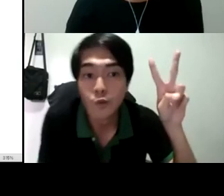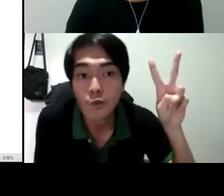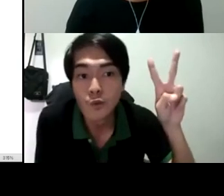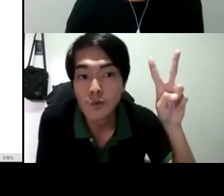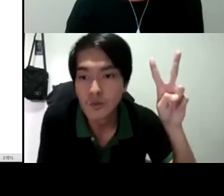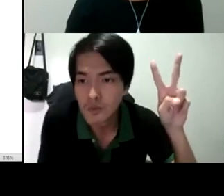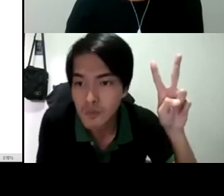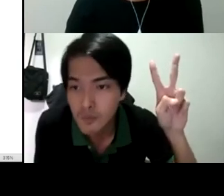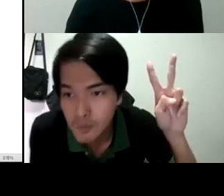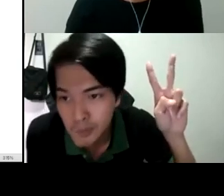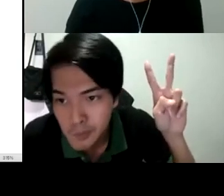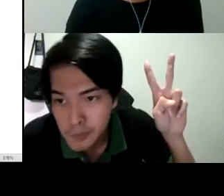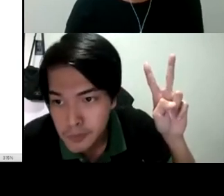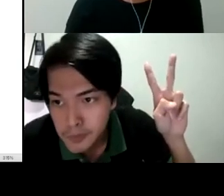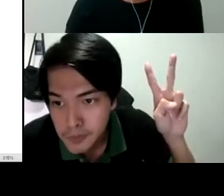Number two, two.